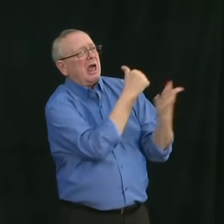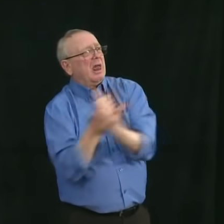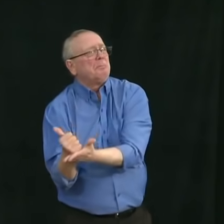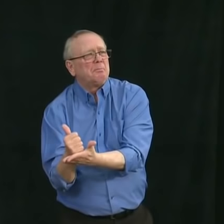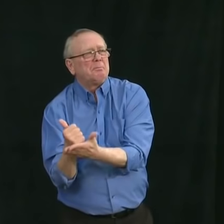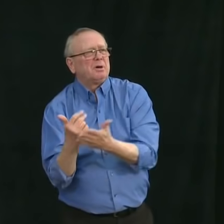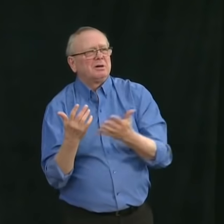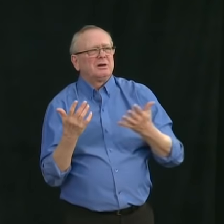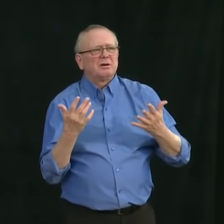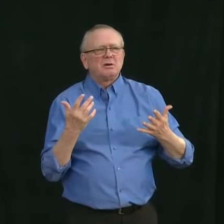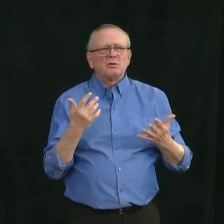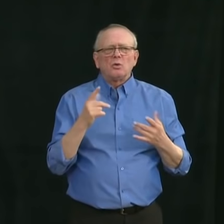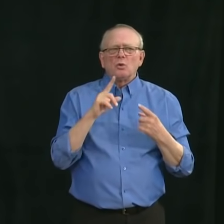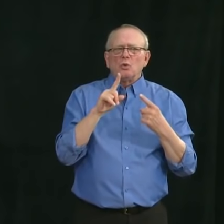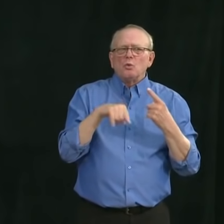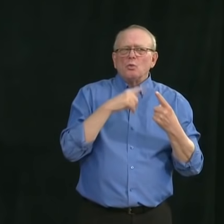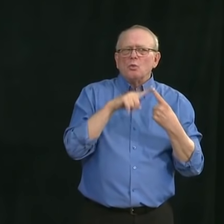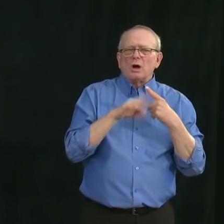facility?